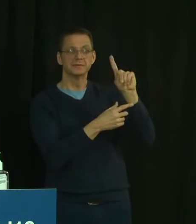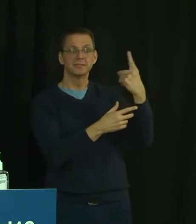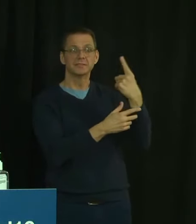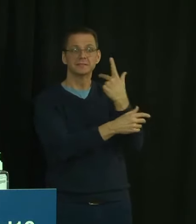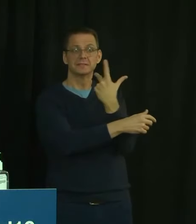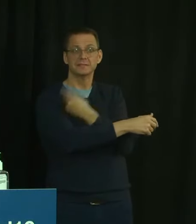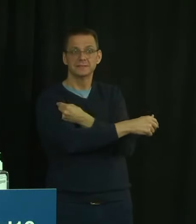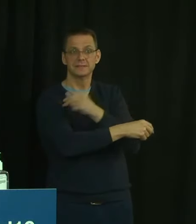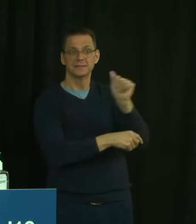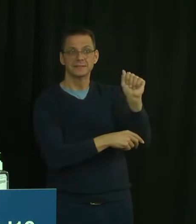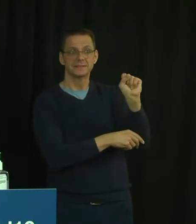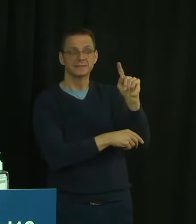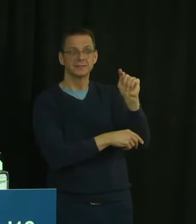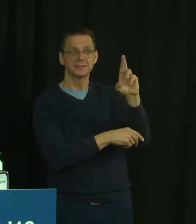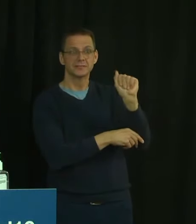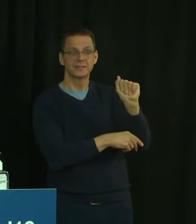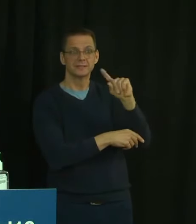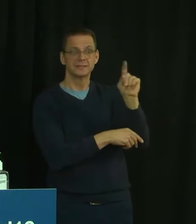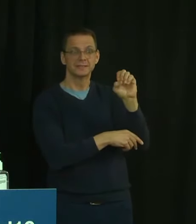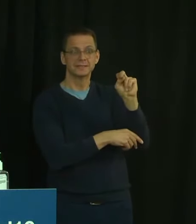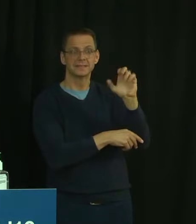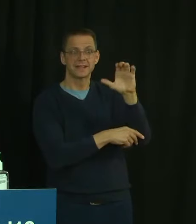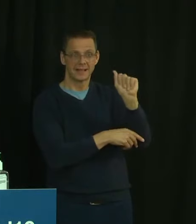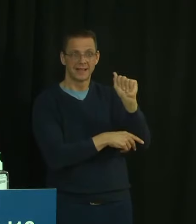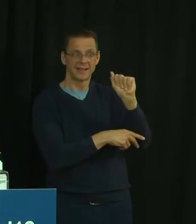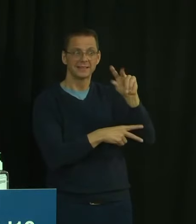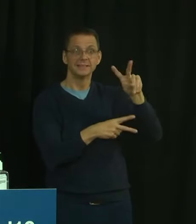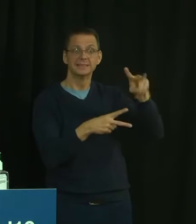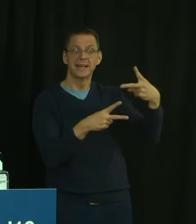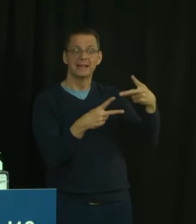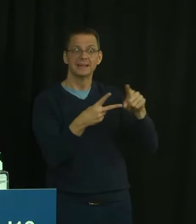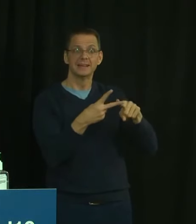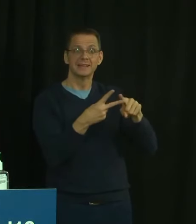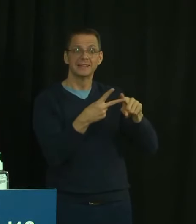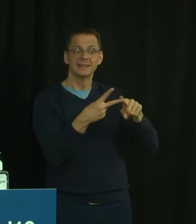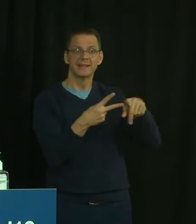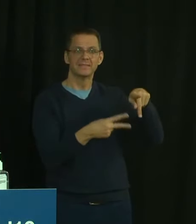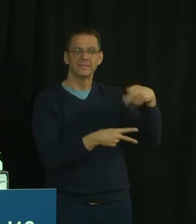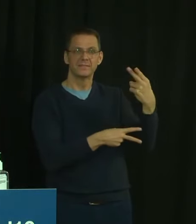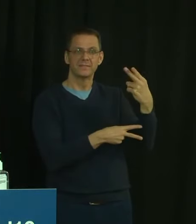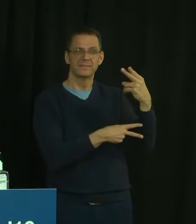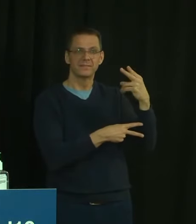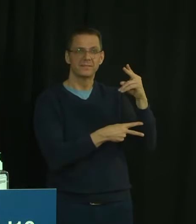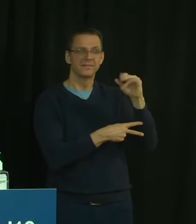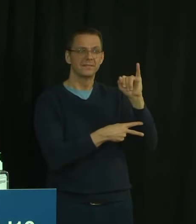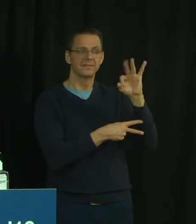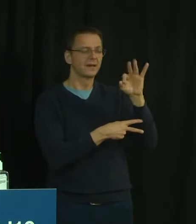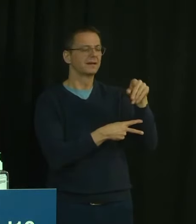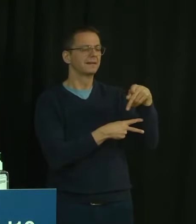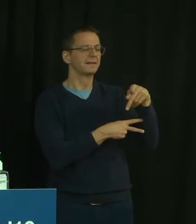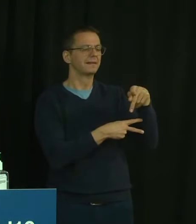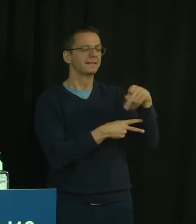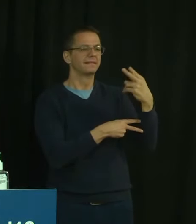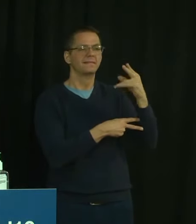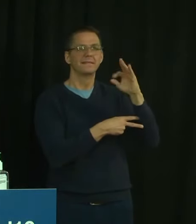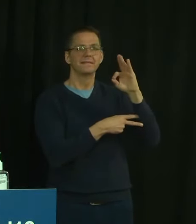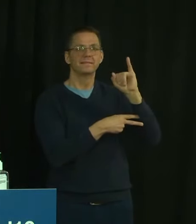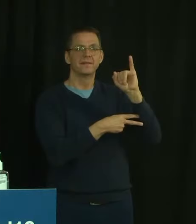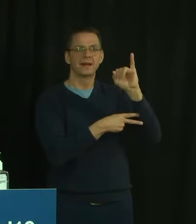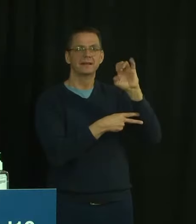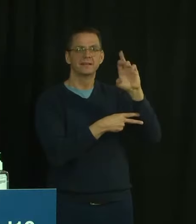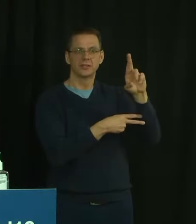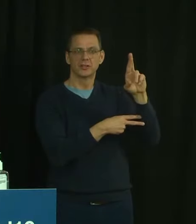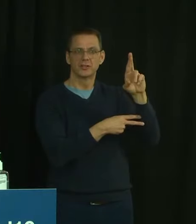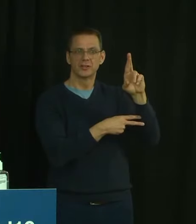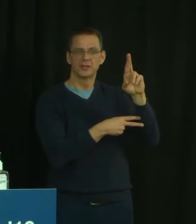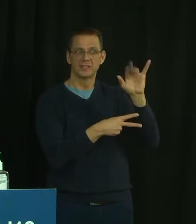several months. And so those kinds of pieces of evidence will help inform the decisions about what kinds of vaccines we'll be able to offer